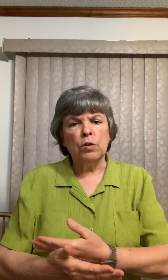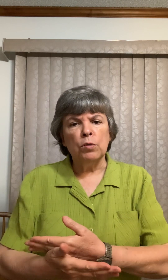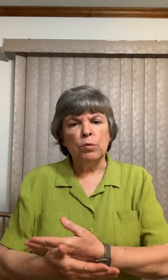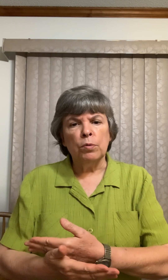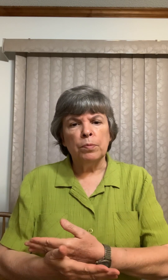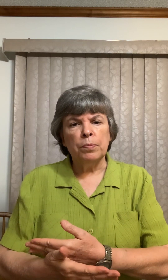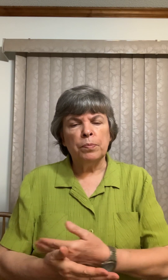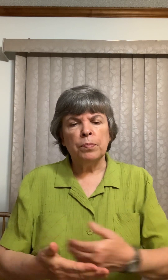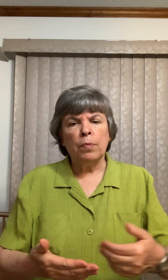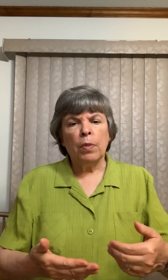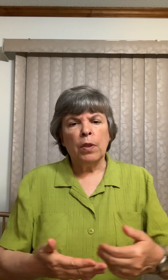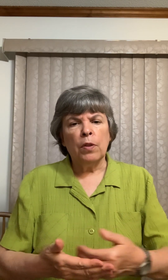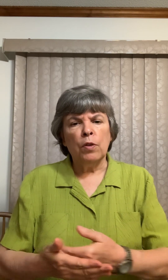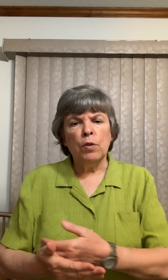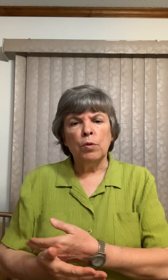New, new,